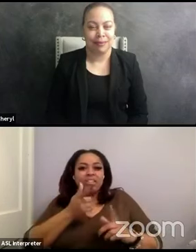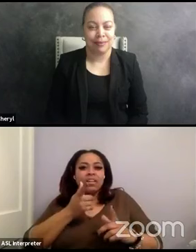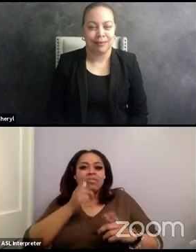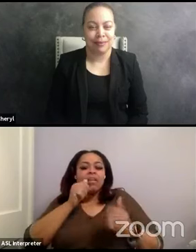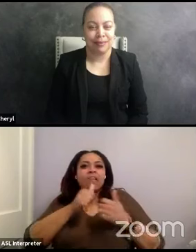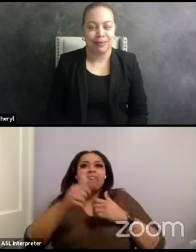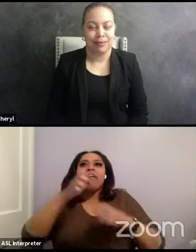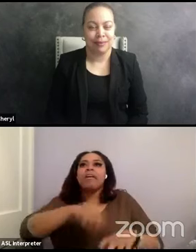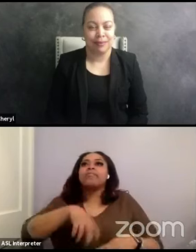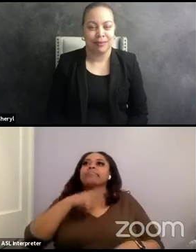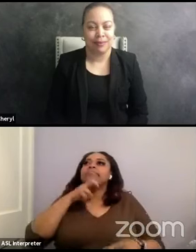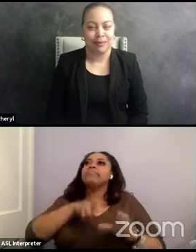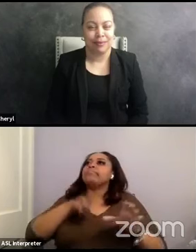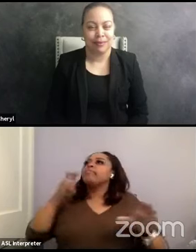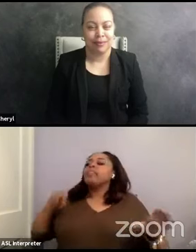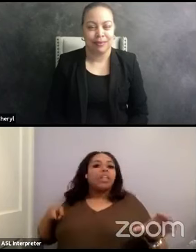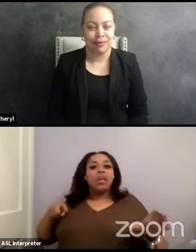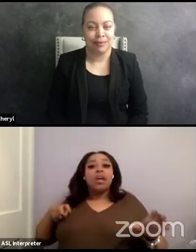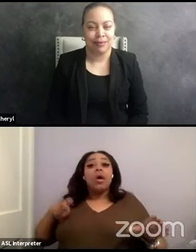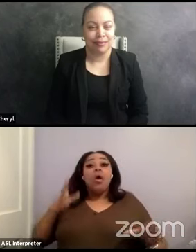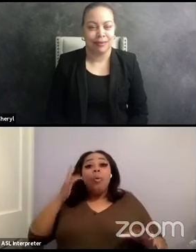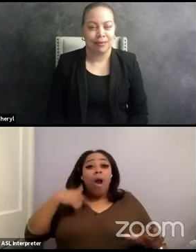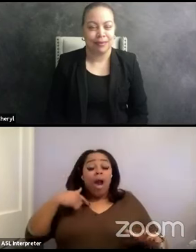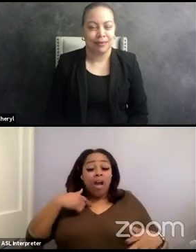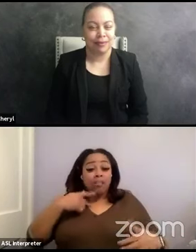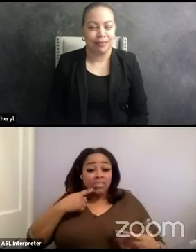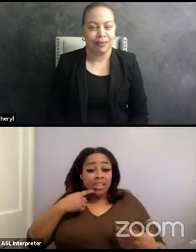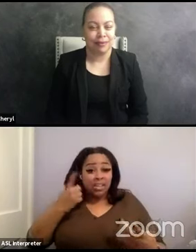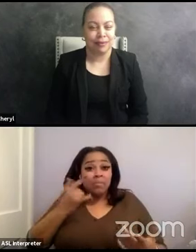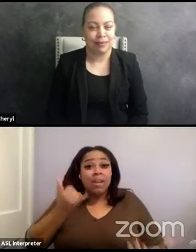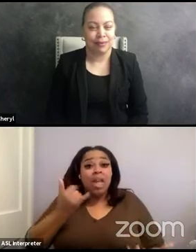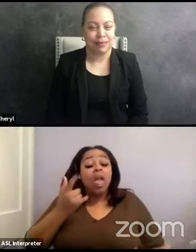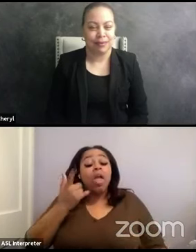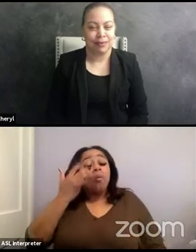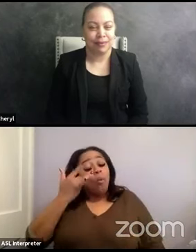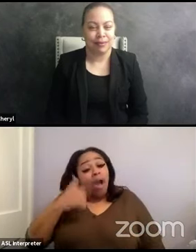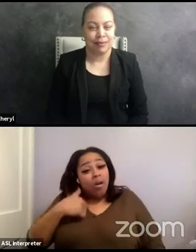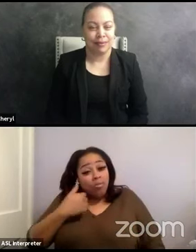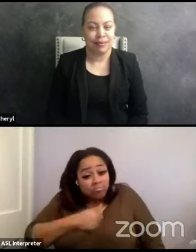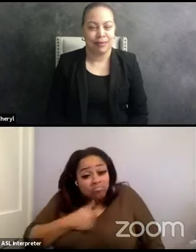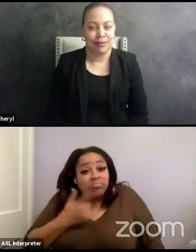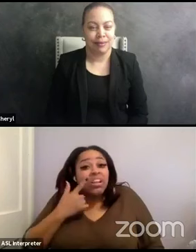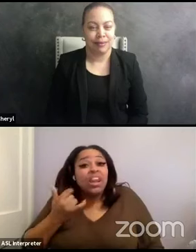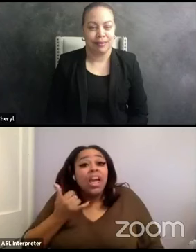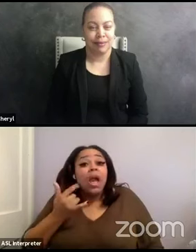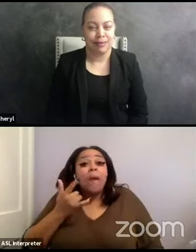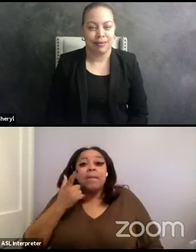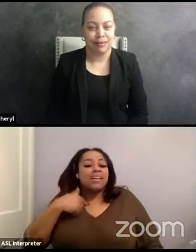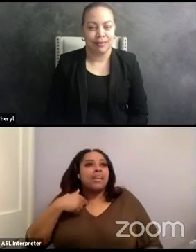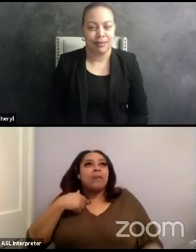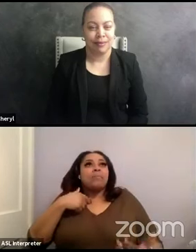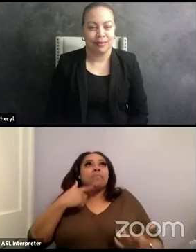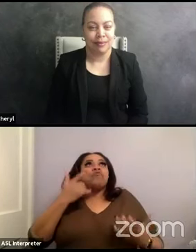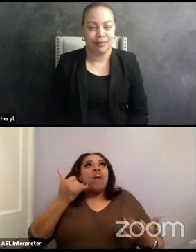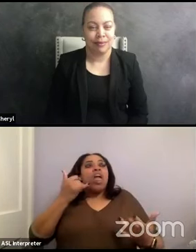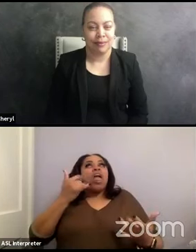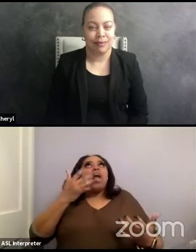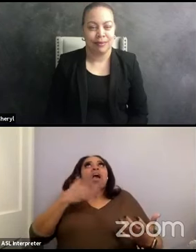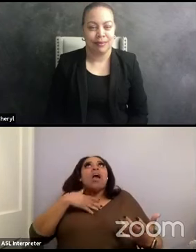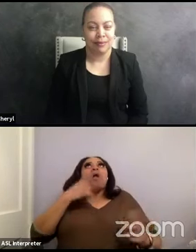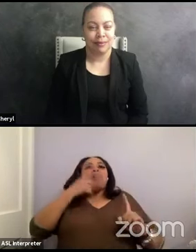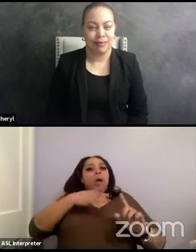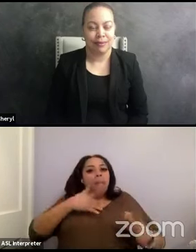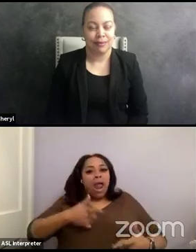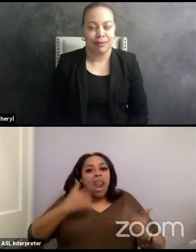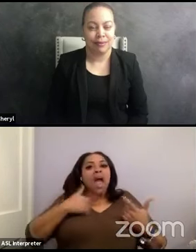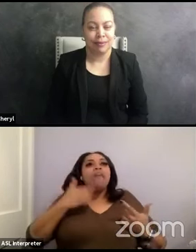removed. But the reason why I'm bringing this up to you and I want to apologize is because I'm at a place in my life where knowing